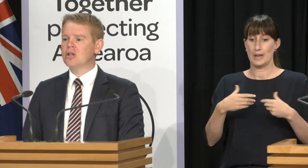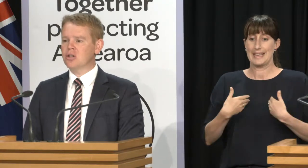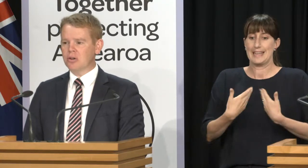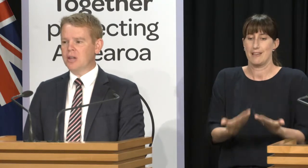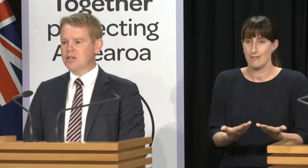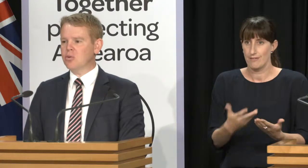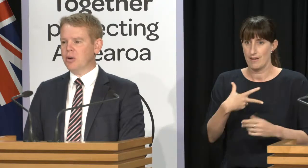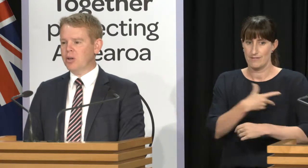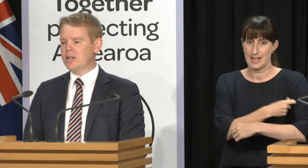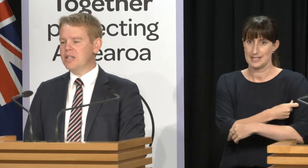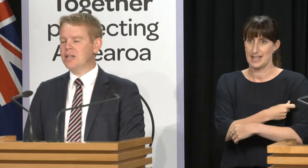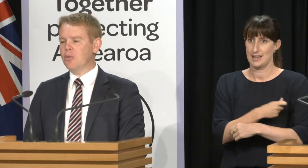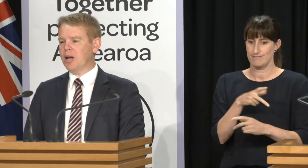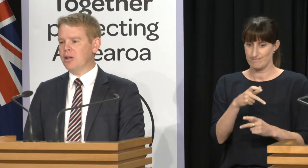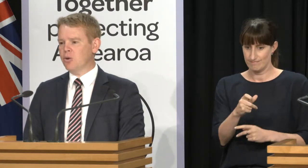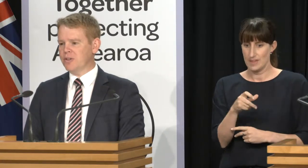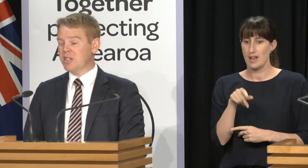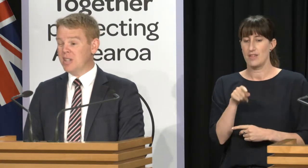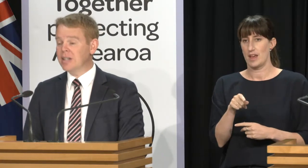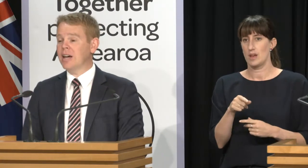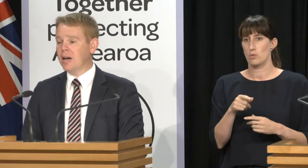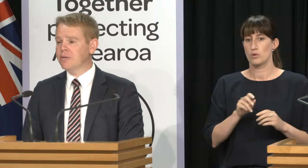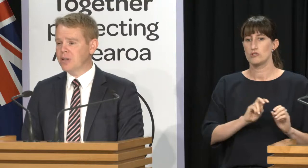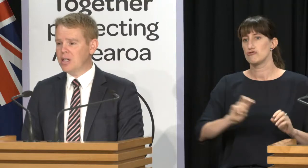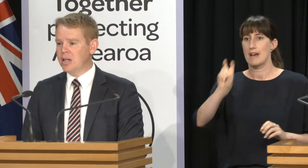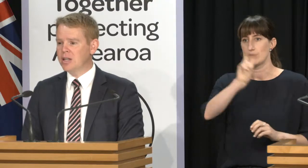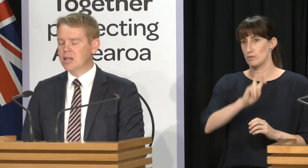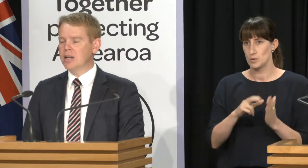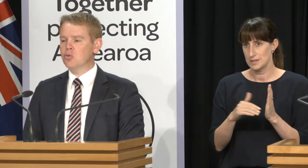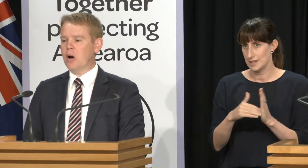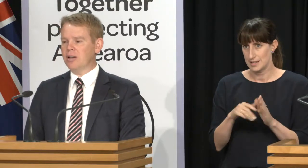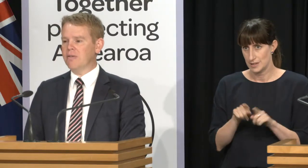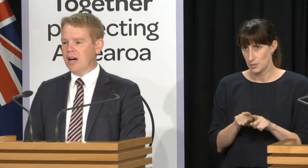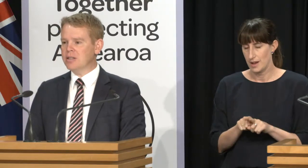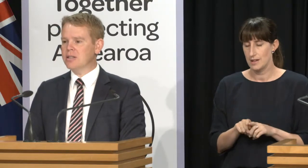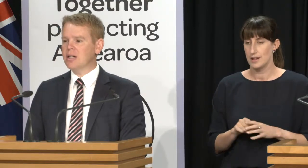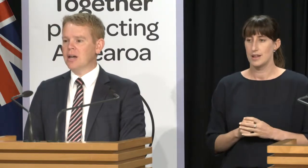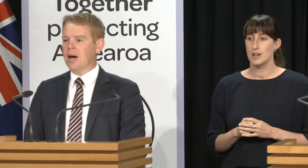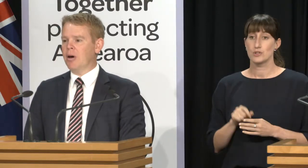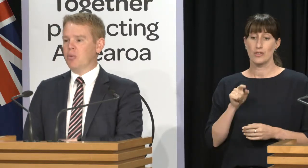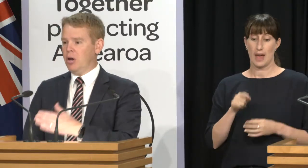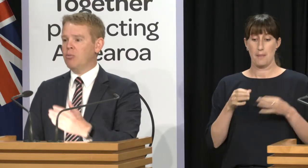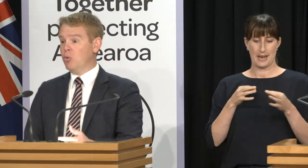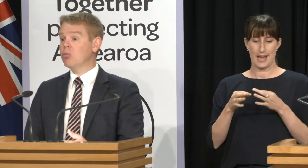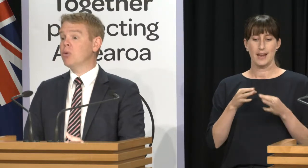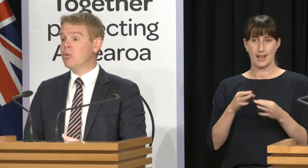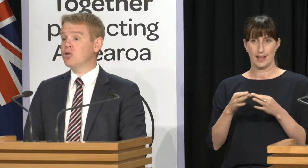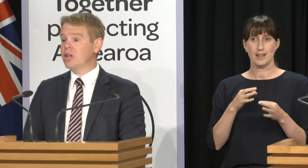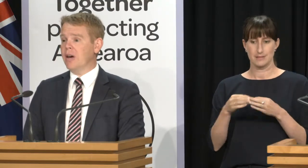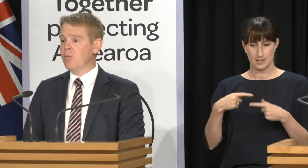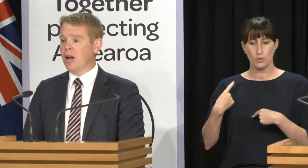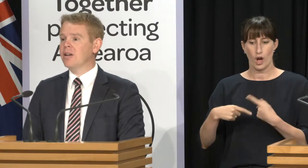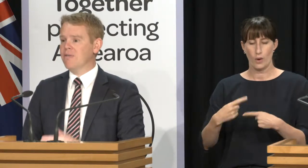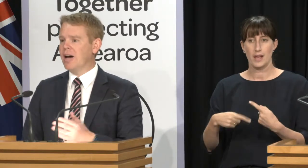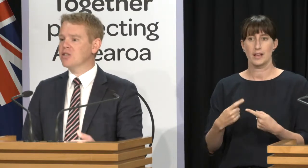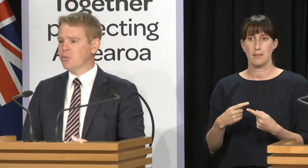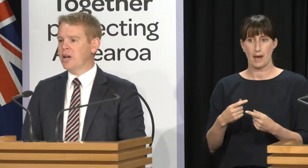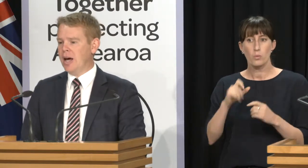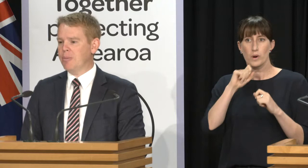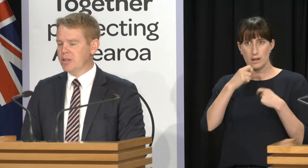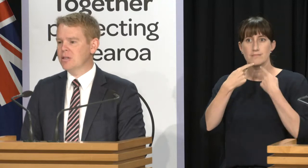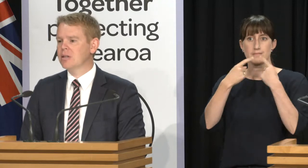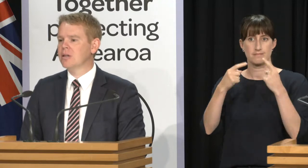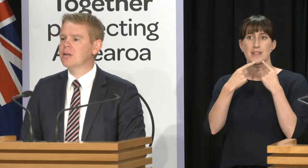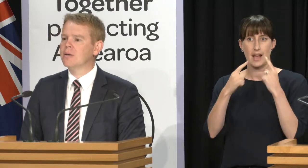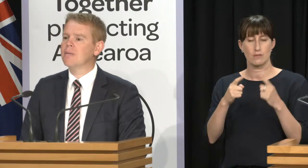to. So that's all that detailed planning work for the second half of the year is well advanced, and we will share that well in advance of when